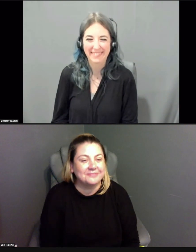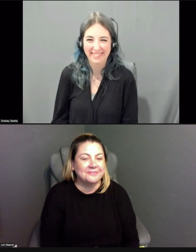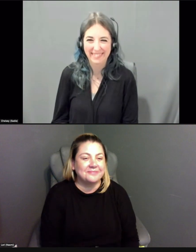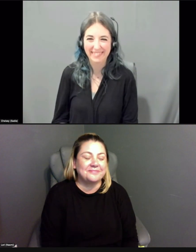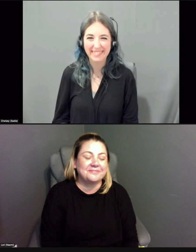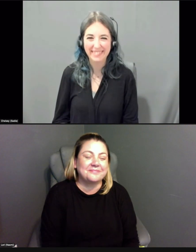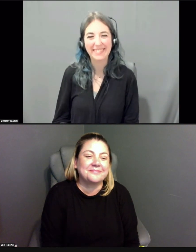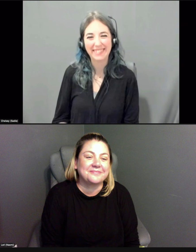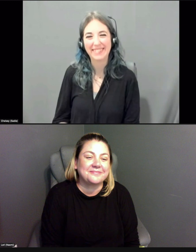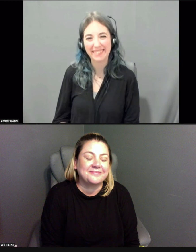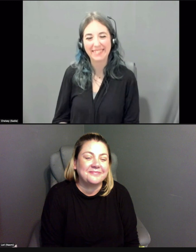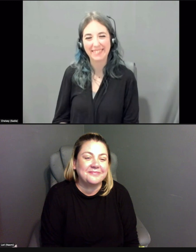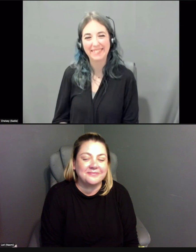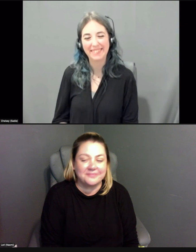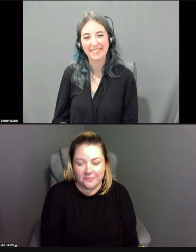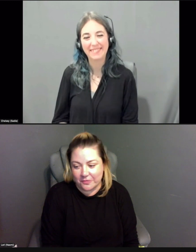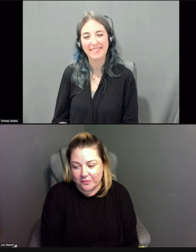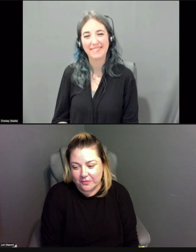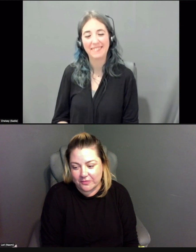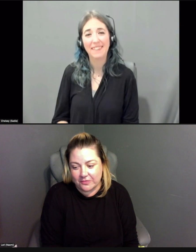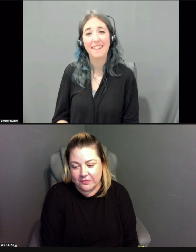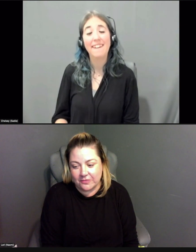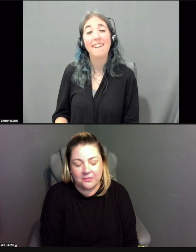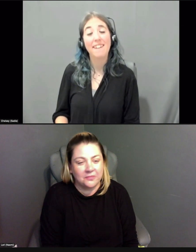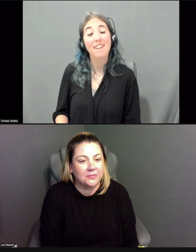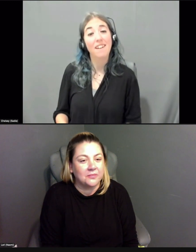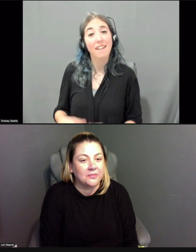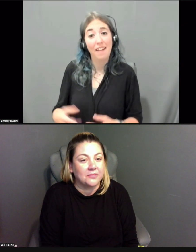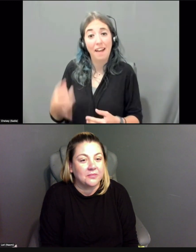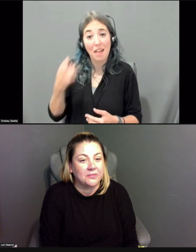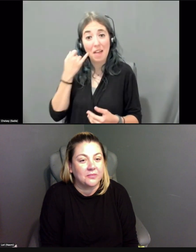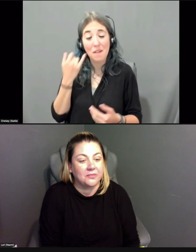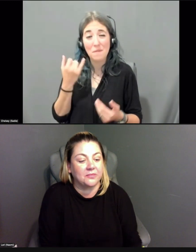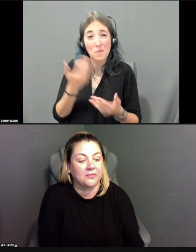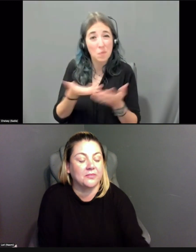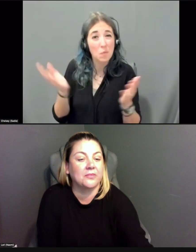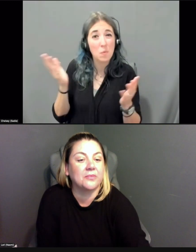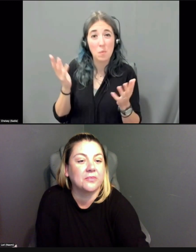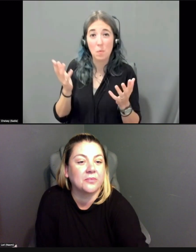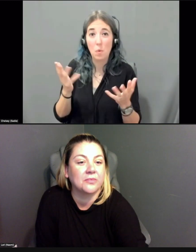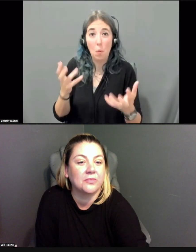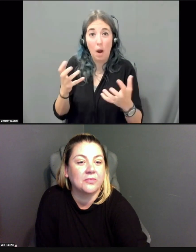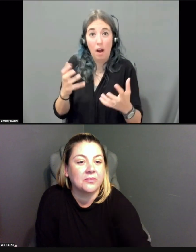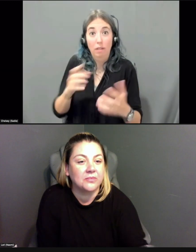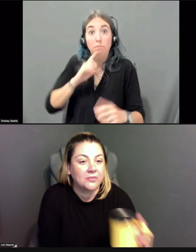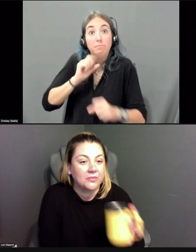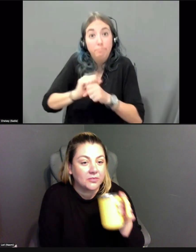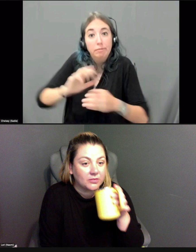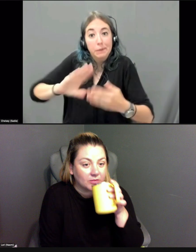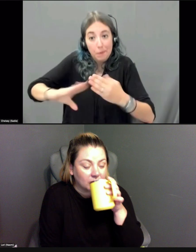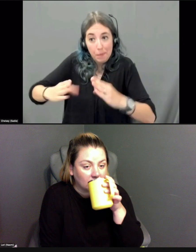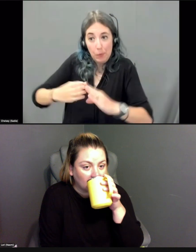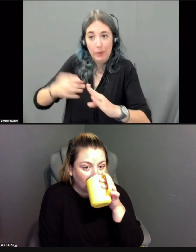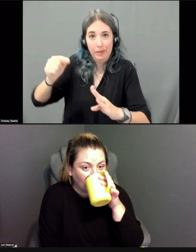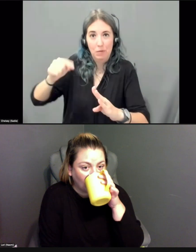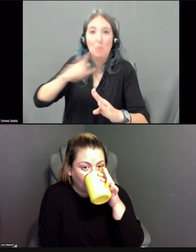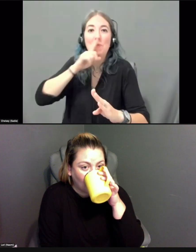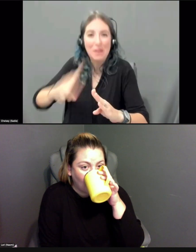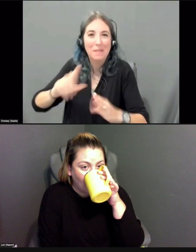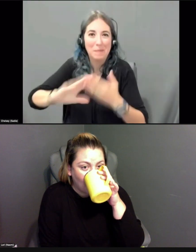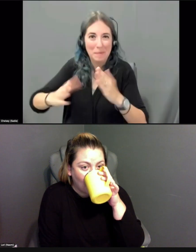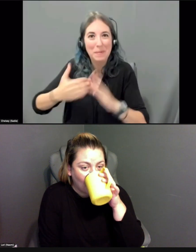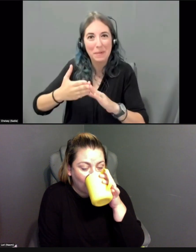you are seeking community, if you are interested in having more of a conversation around